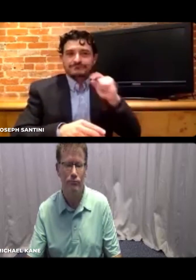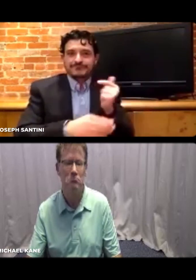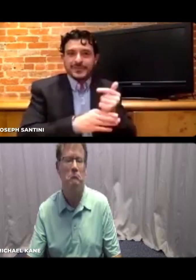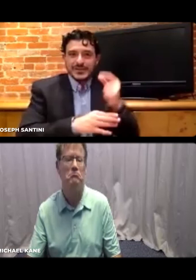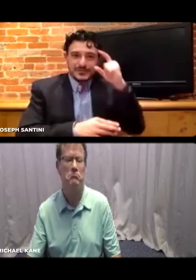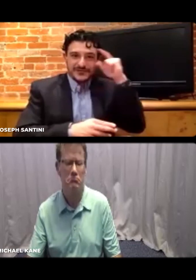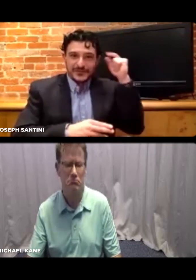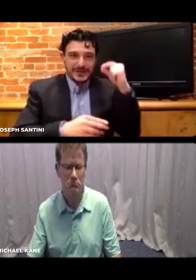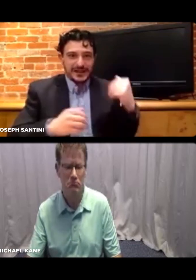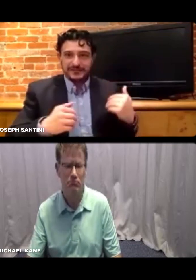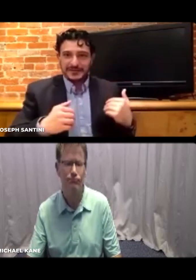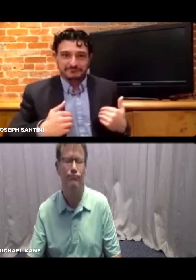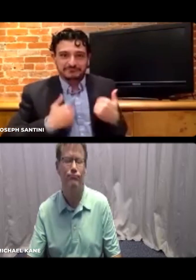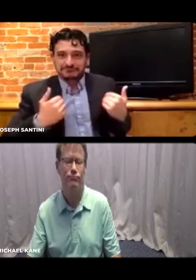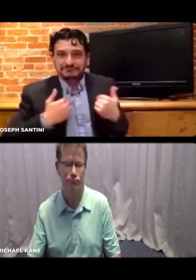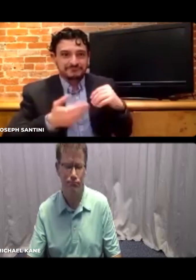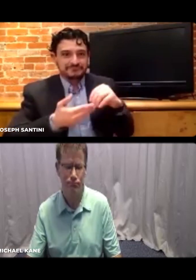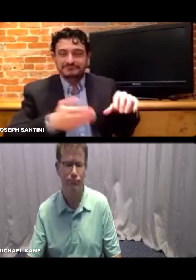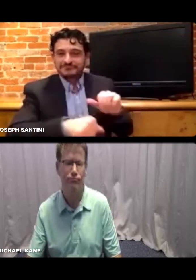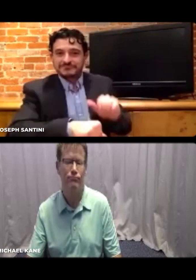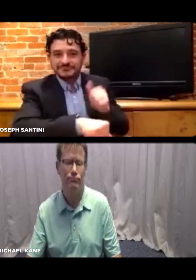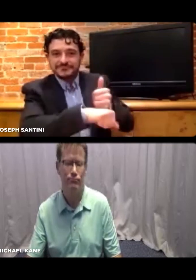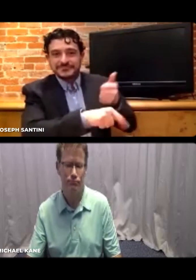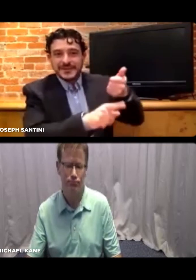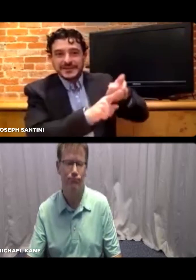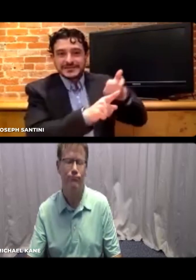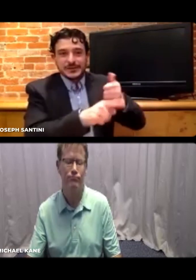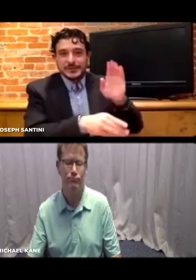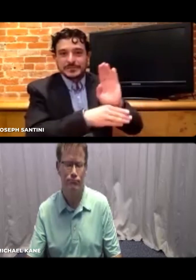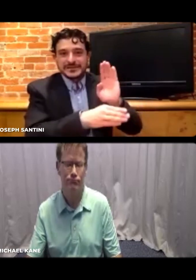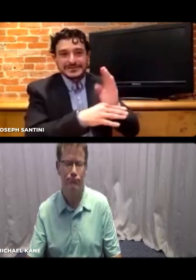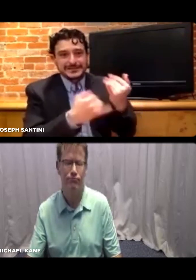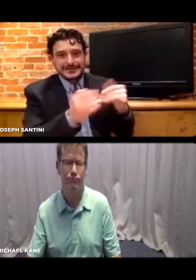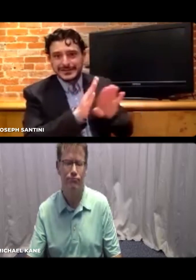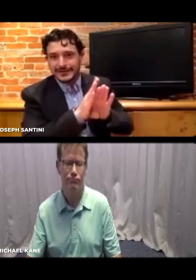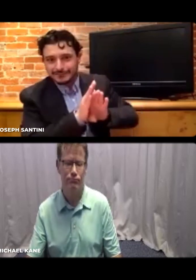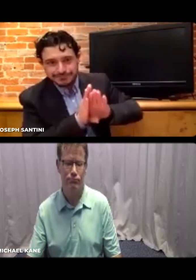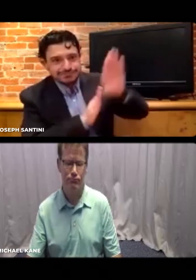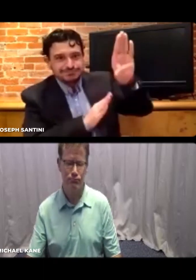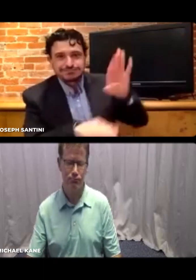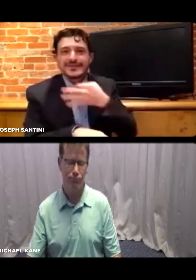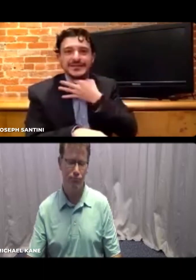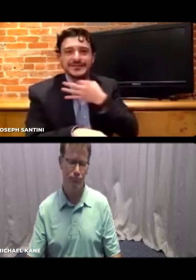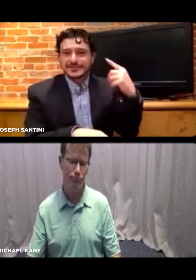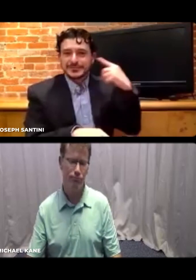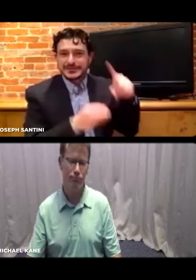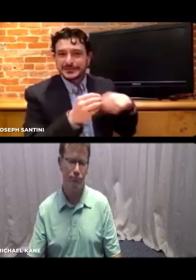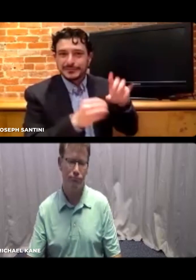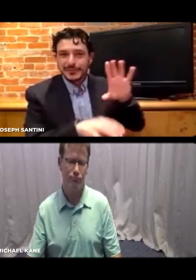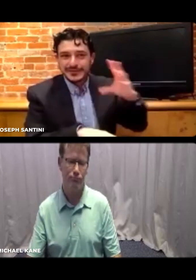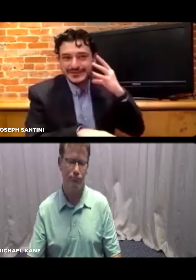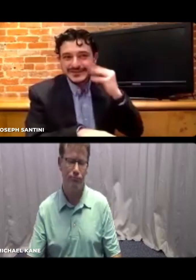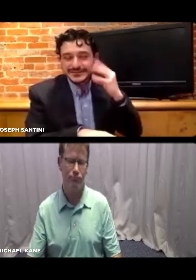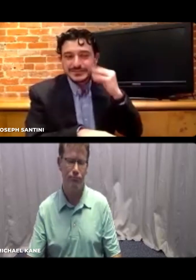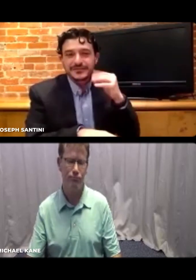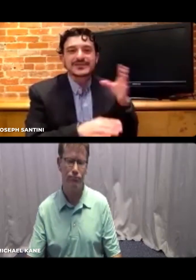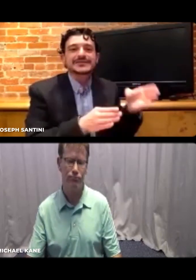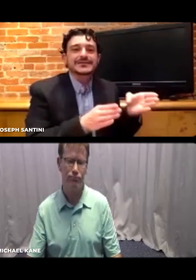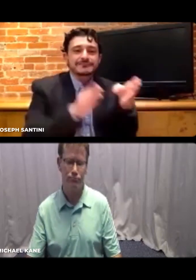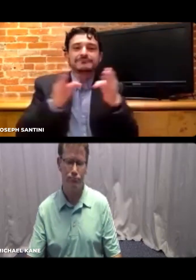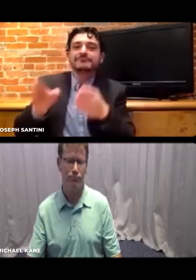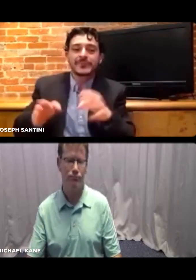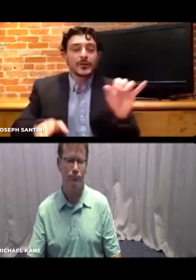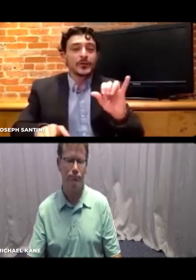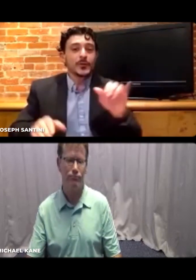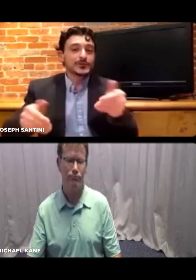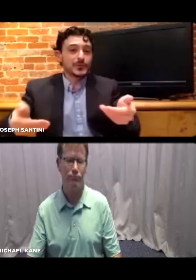Gallaudet graduate, already on the way, starting their own business. And so we're looking forward to hearing from him. And